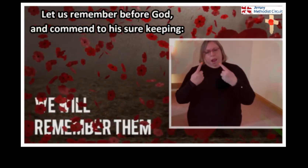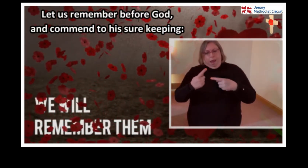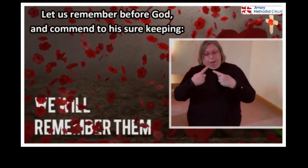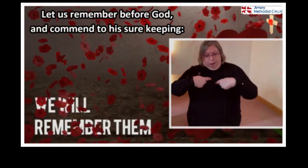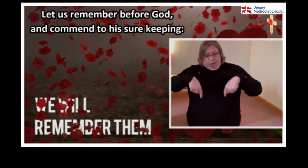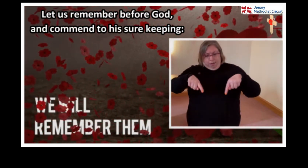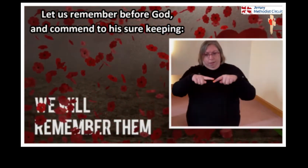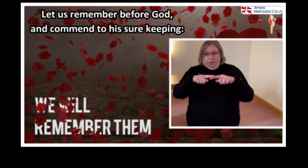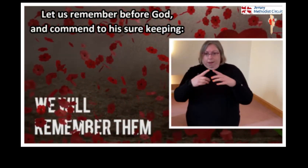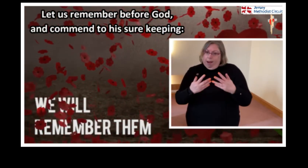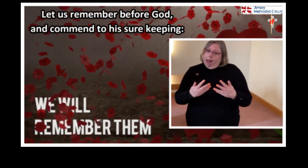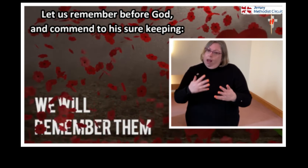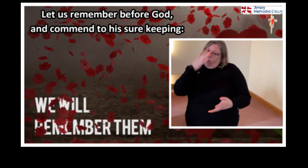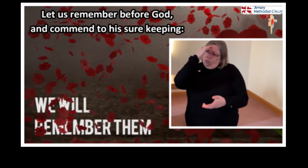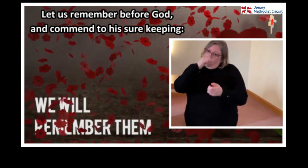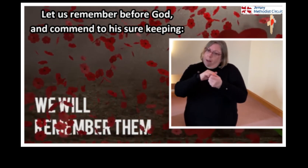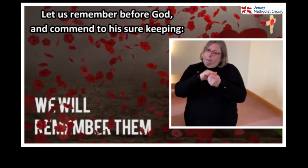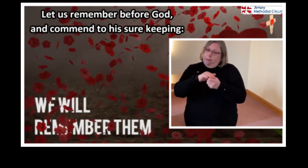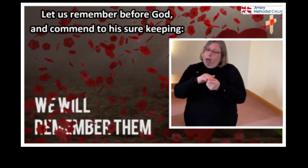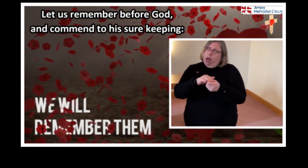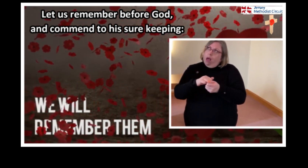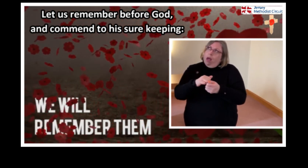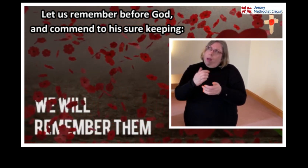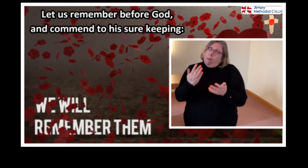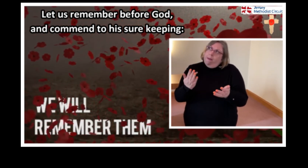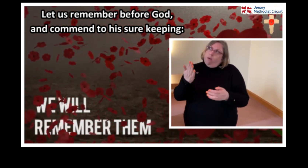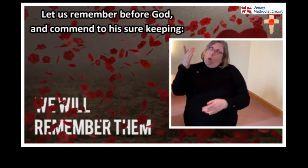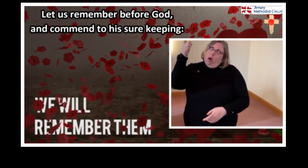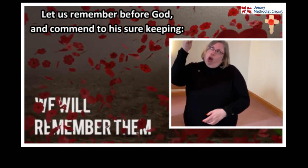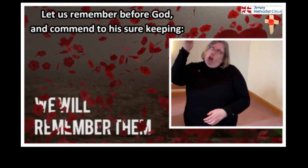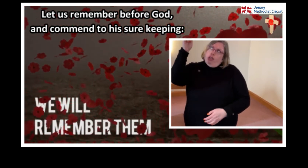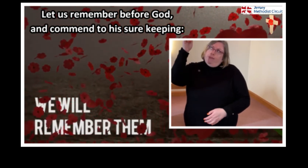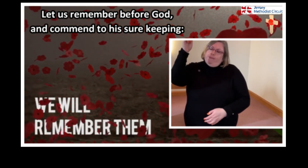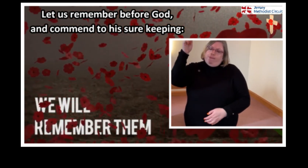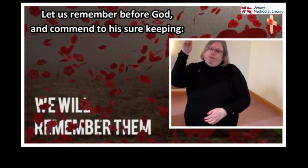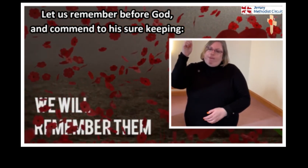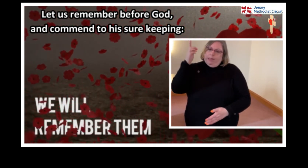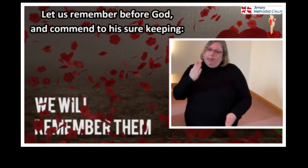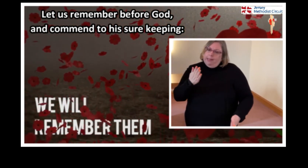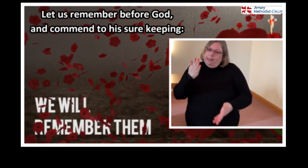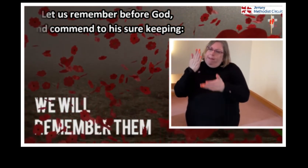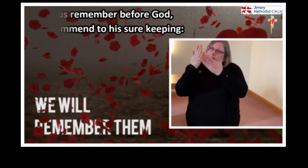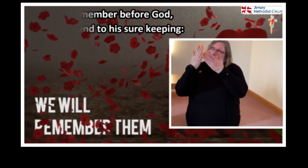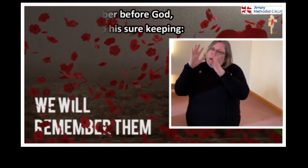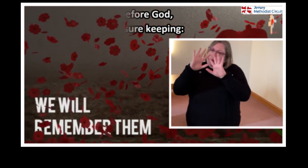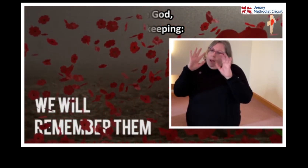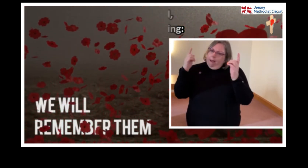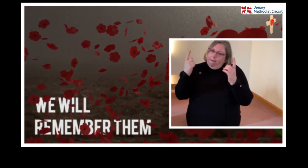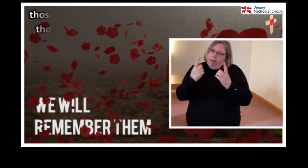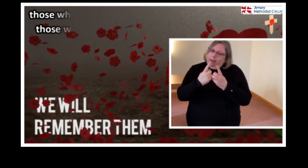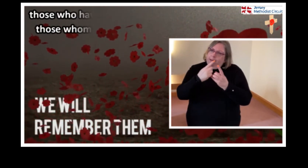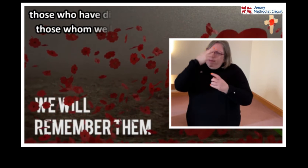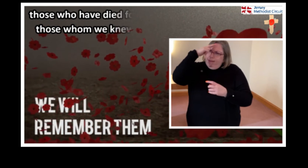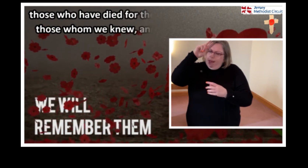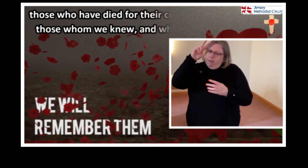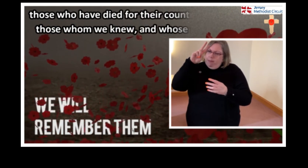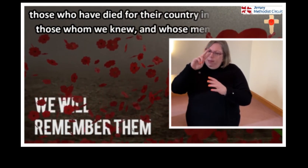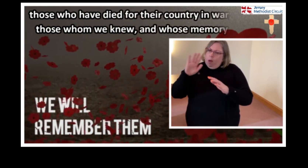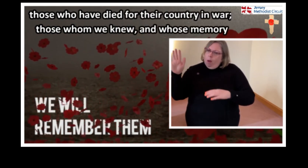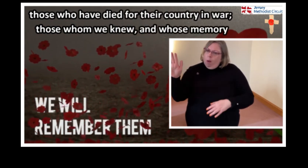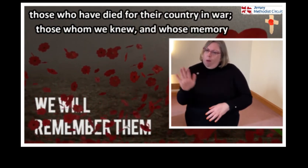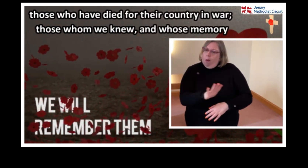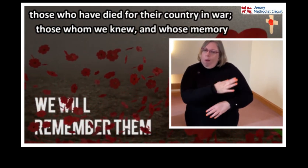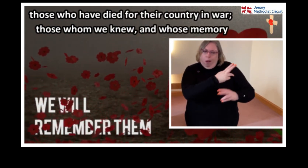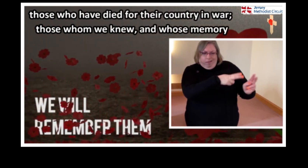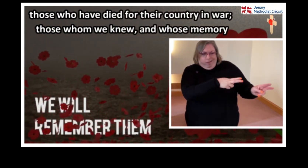Let us remember before God and commend to his surekeeping those who